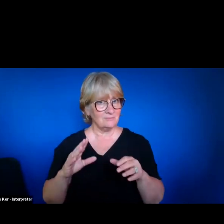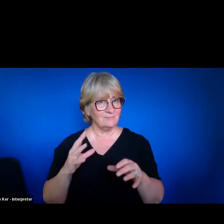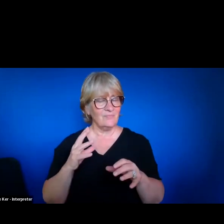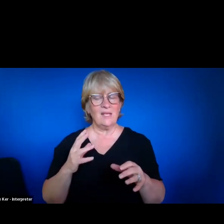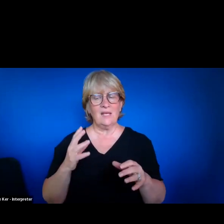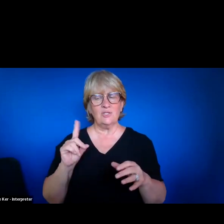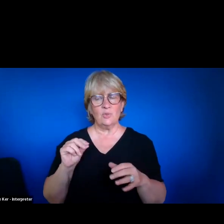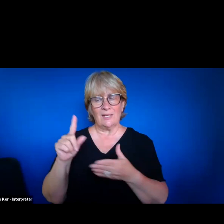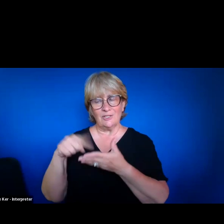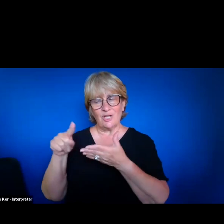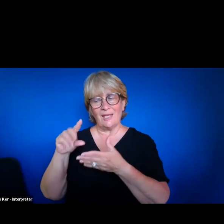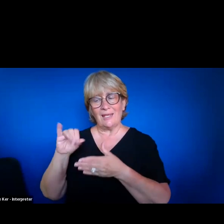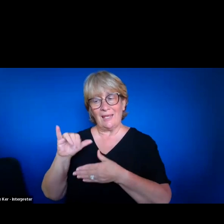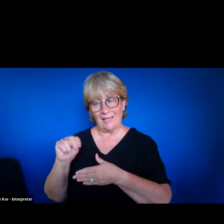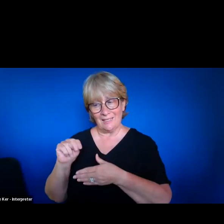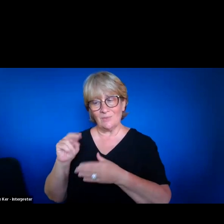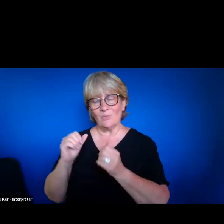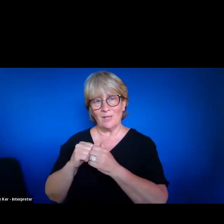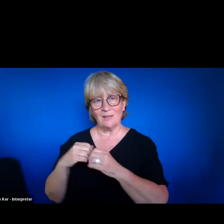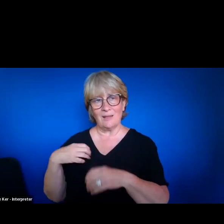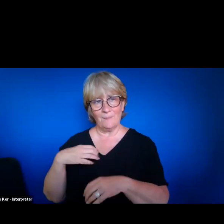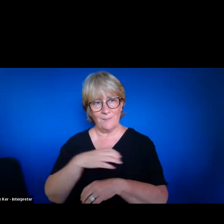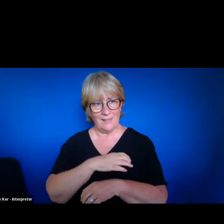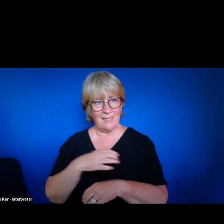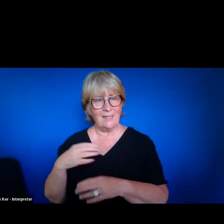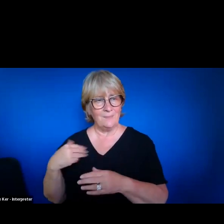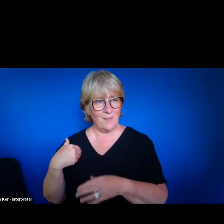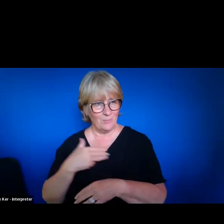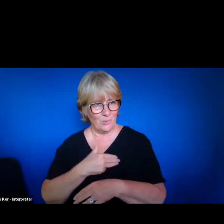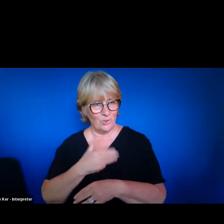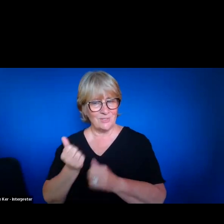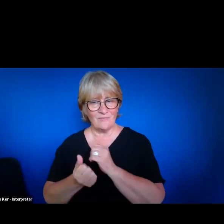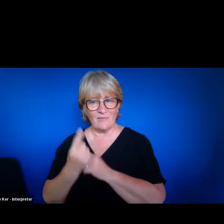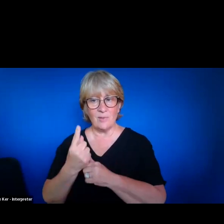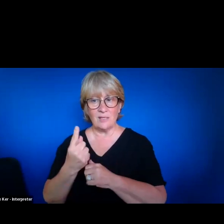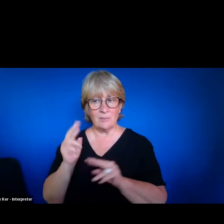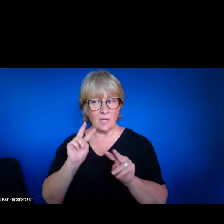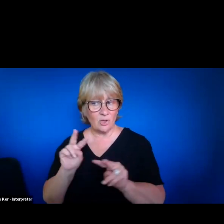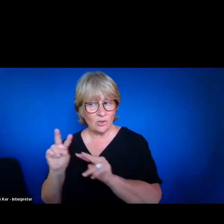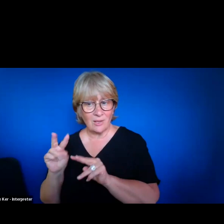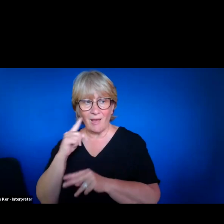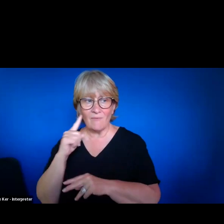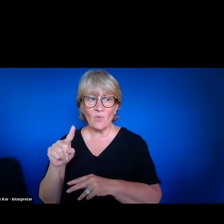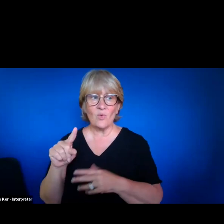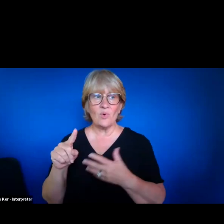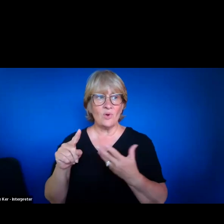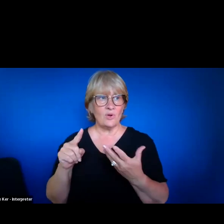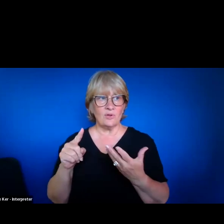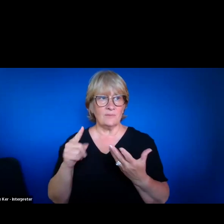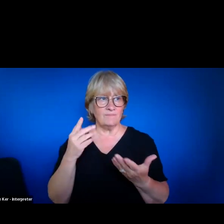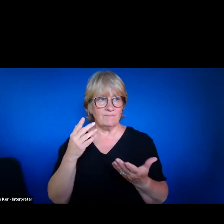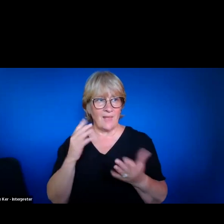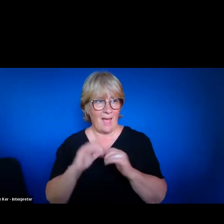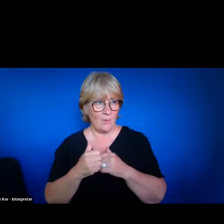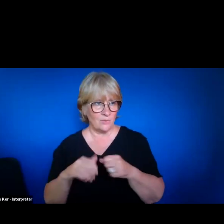Doing a check-in with CRIS committee members, and then if everyone can be on the lookout for how we might fill